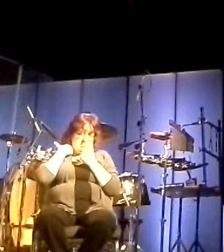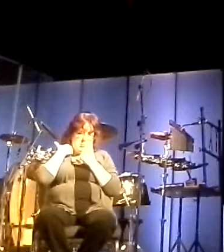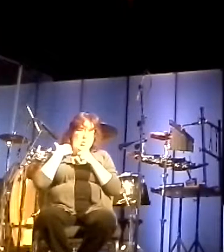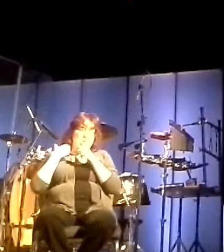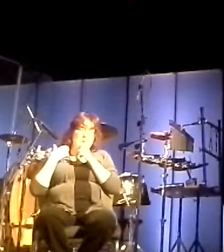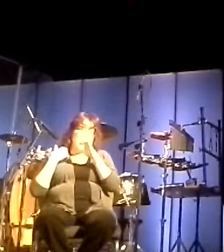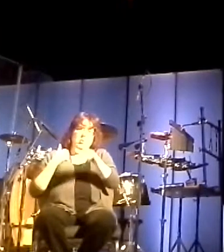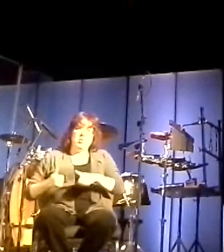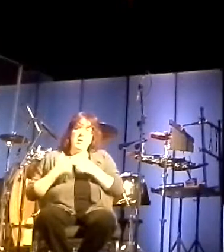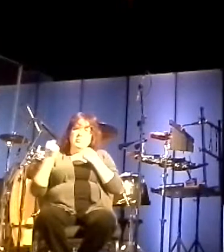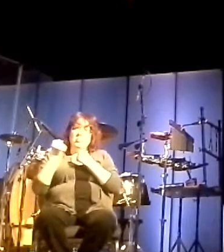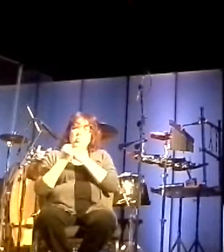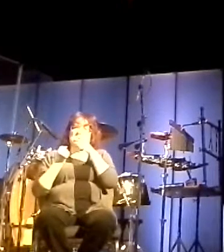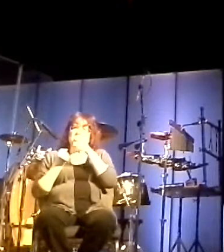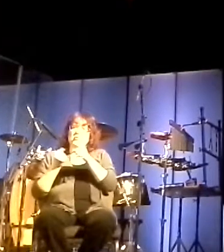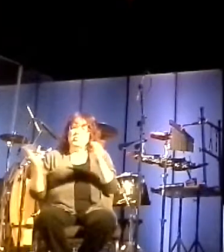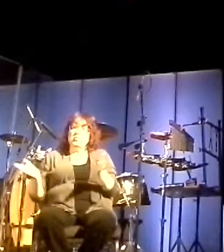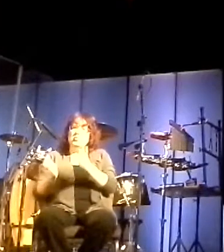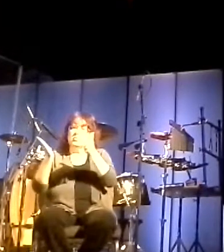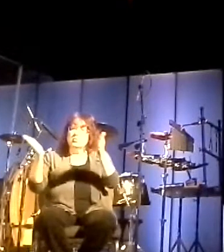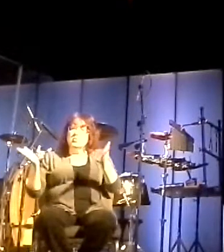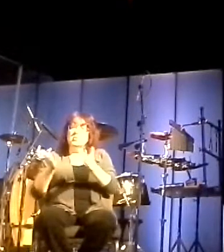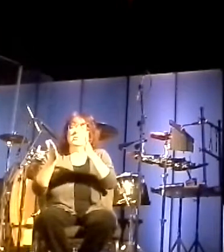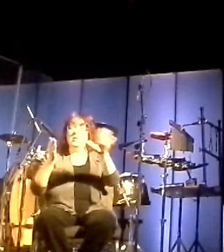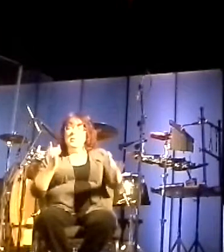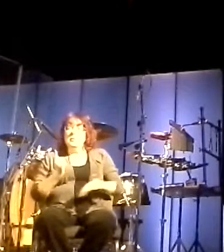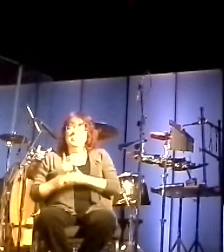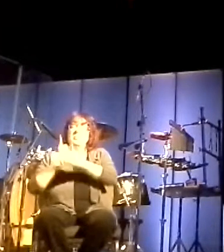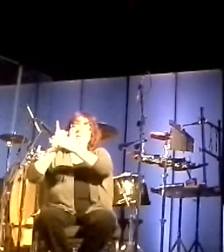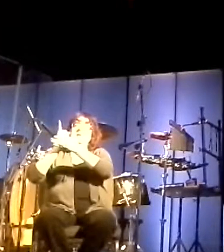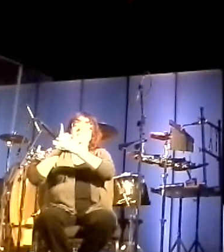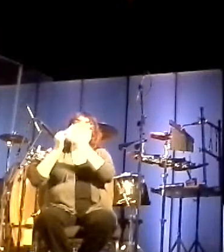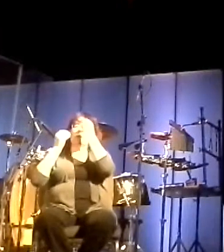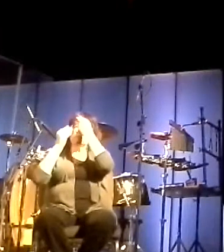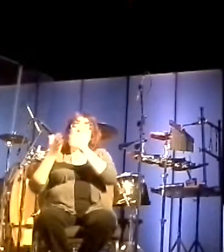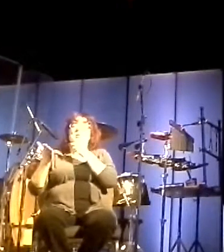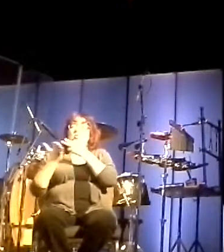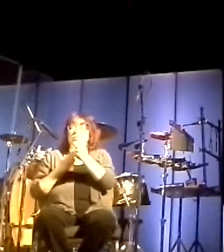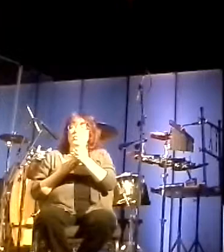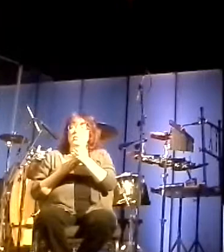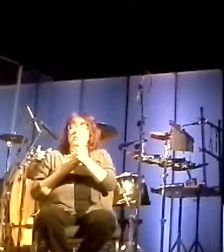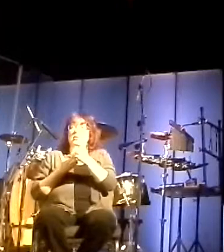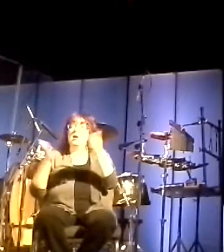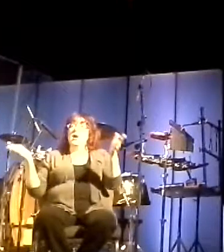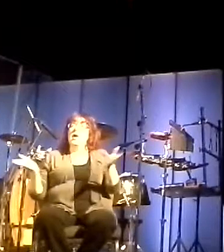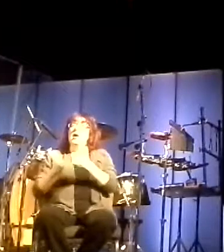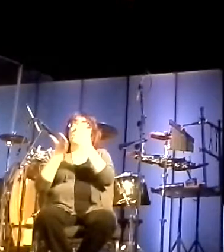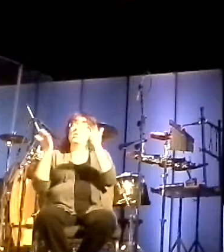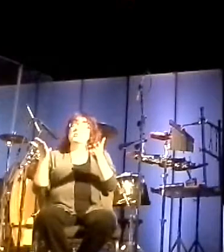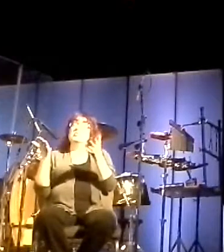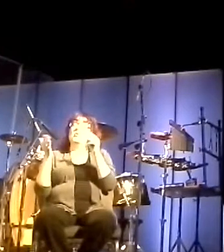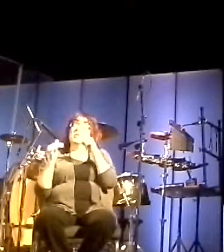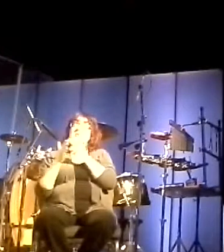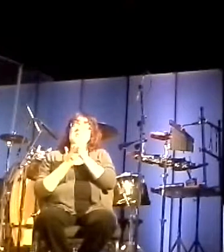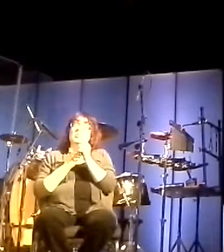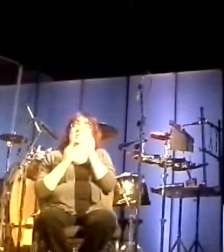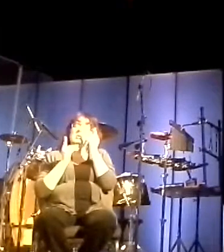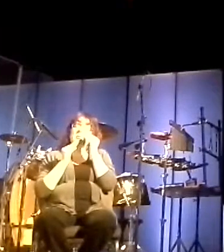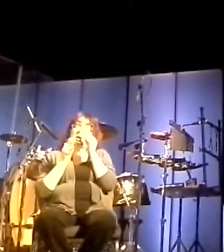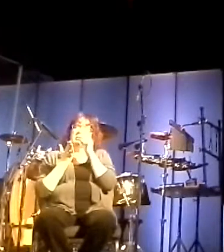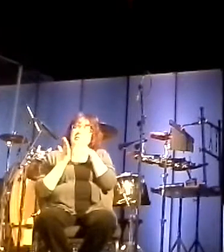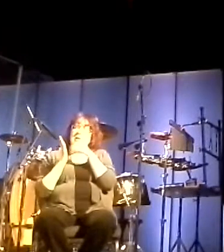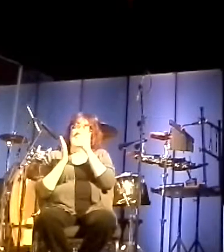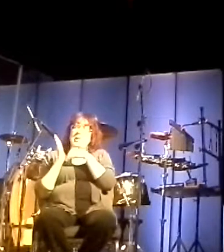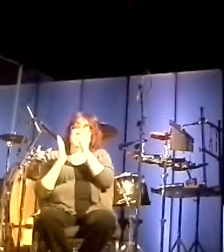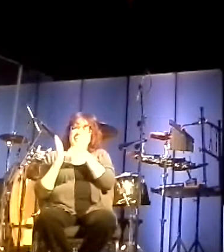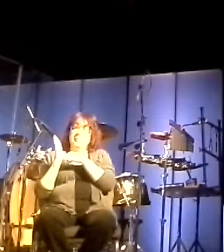who in your life is there for you to cheer you on, pick you up, and tell you the truth? I want to encourage you to take some time this week to fill in